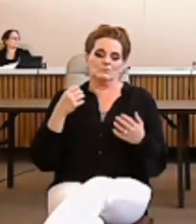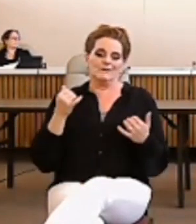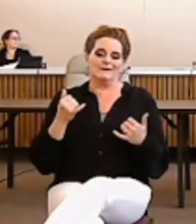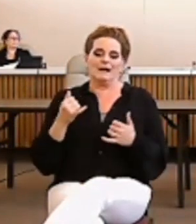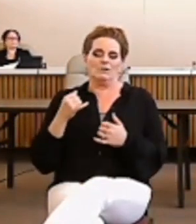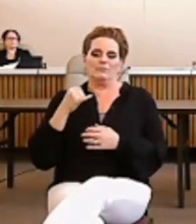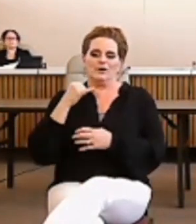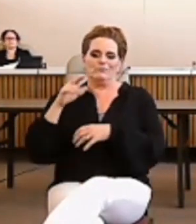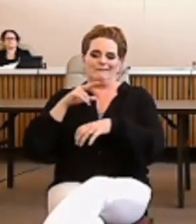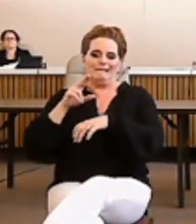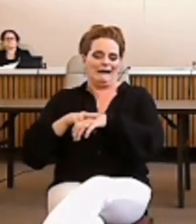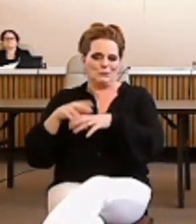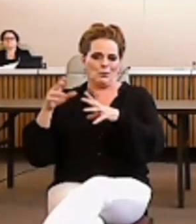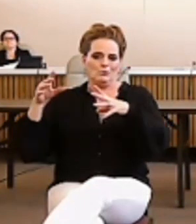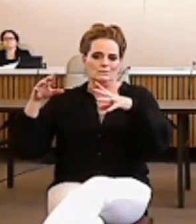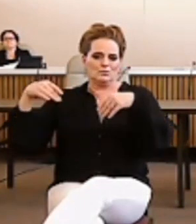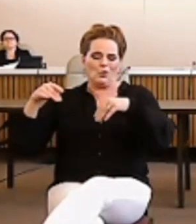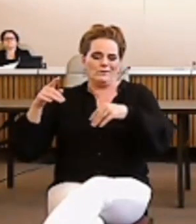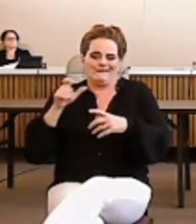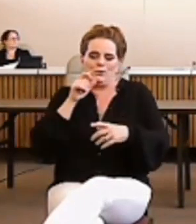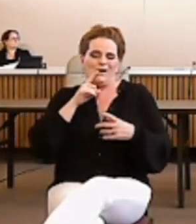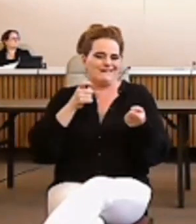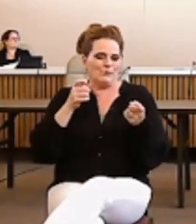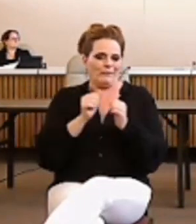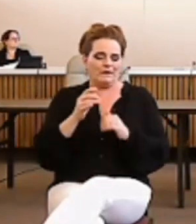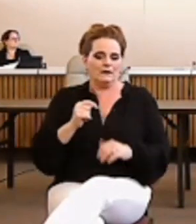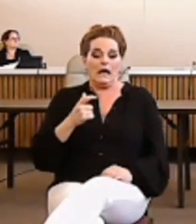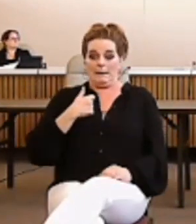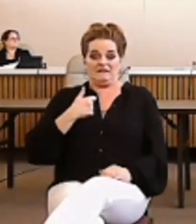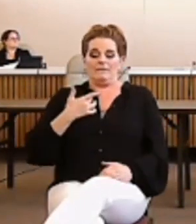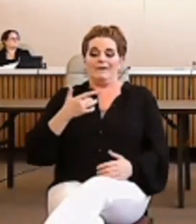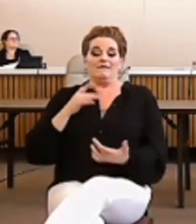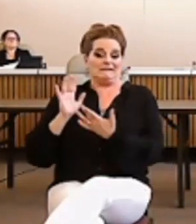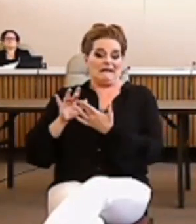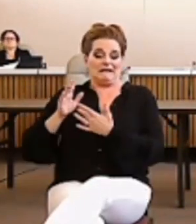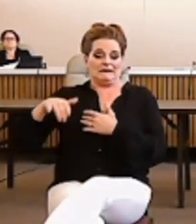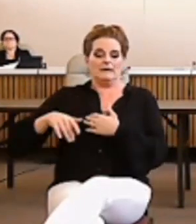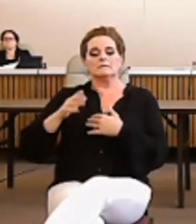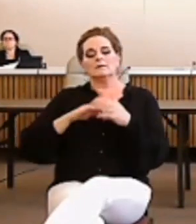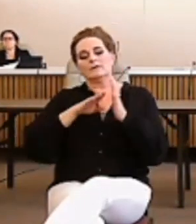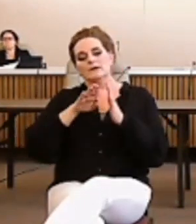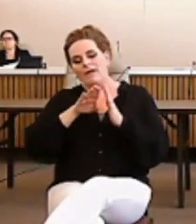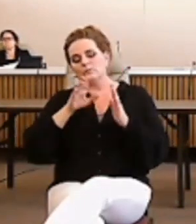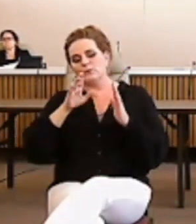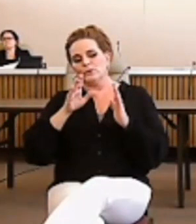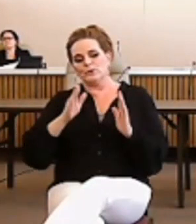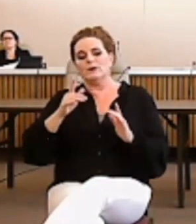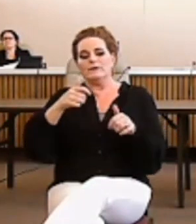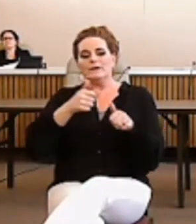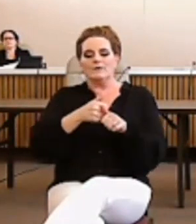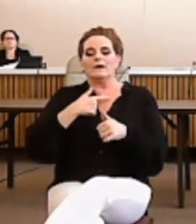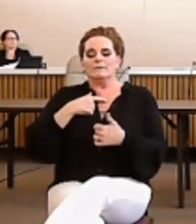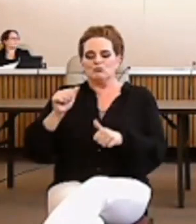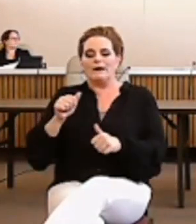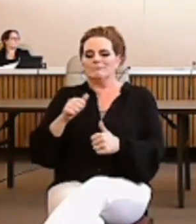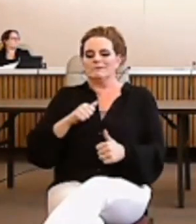deal with it. I have not contacted them yet. The developer has, and they've kind of brushed the developer aside. I will also